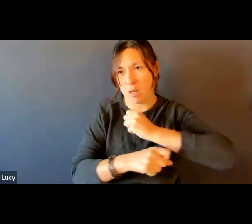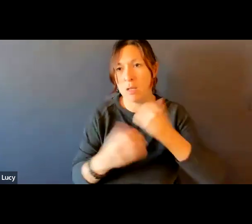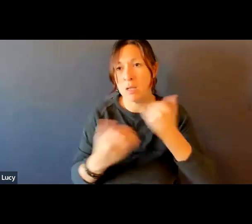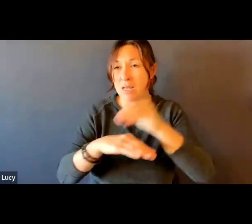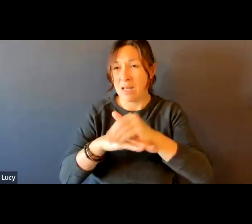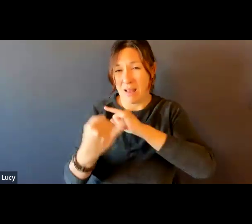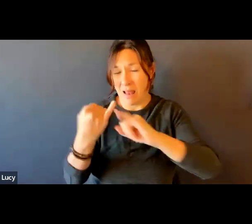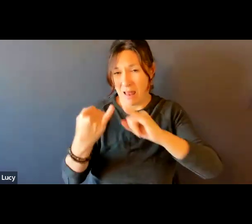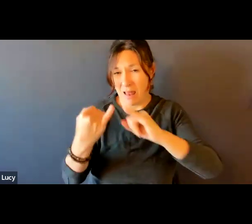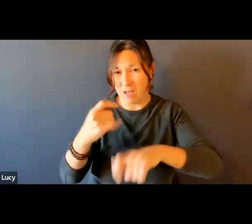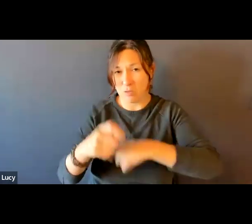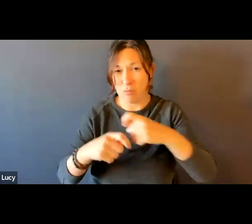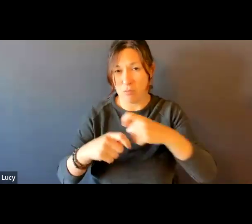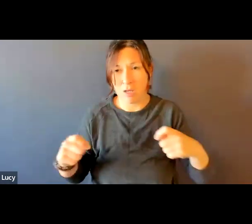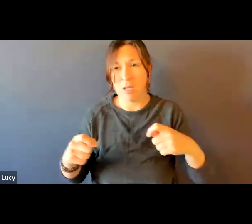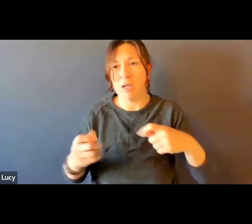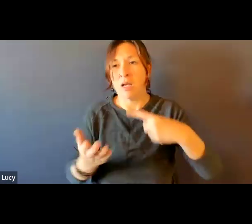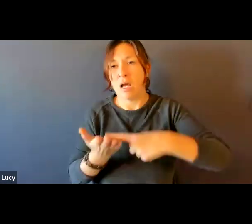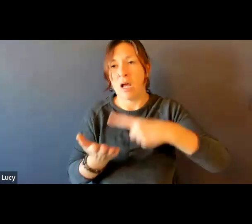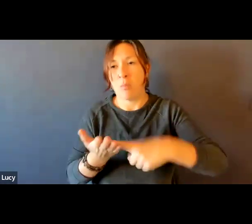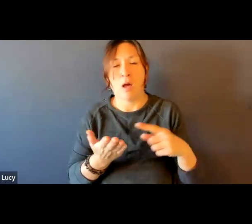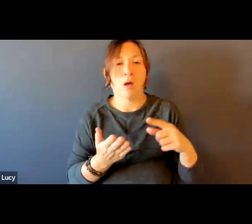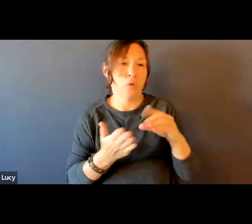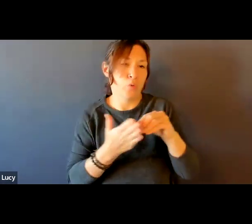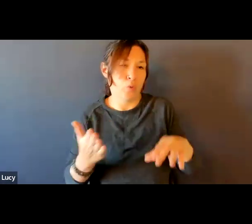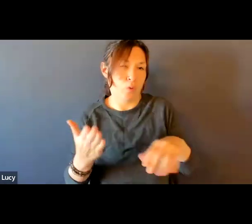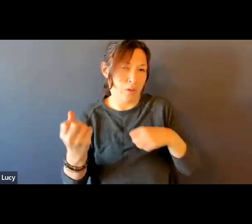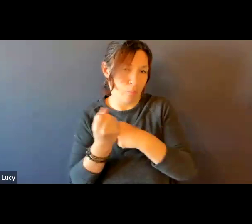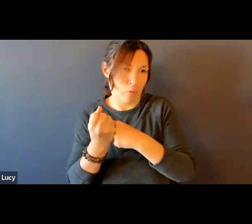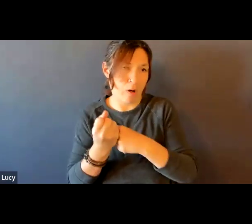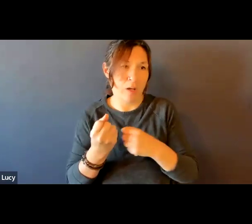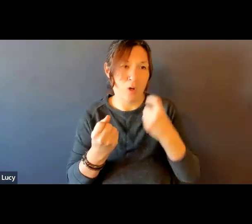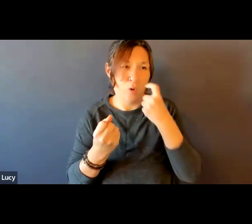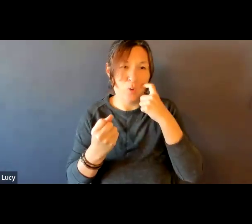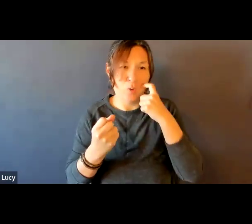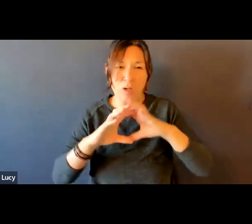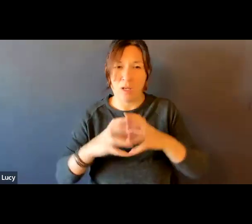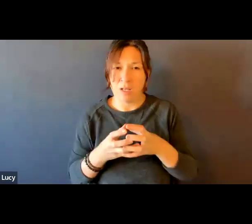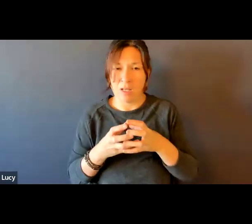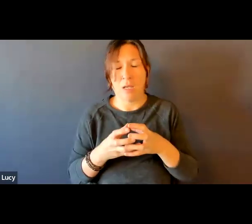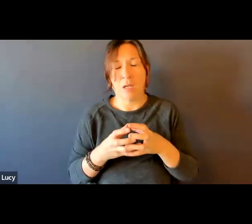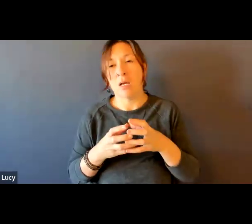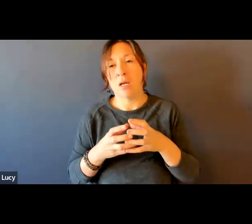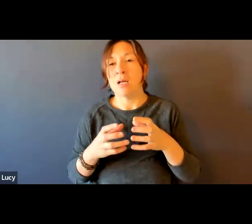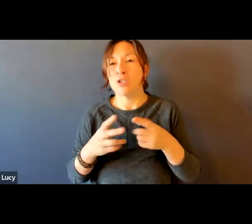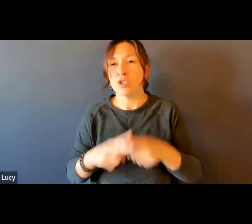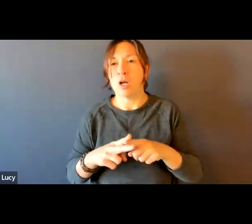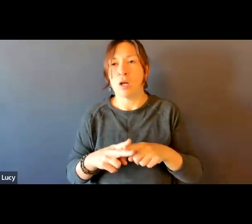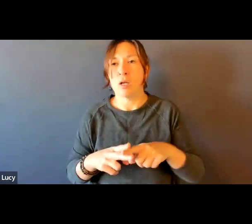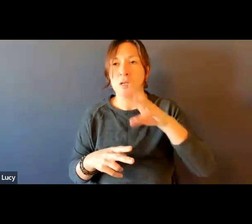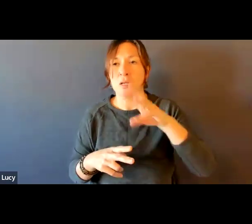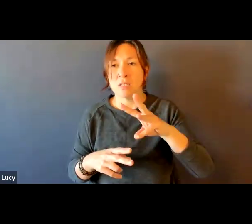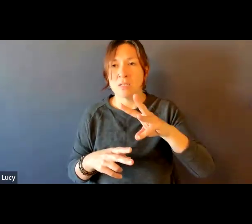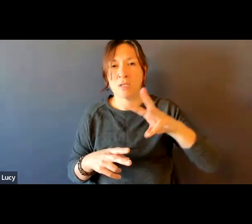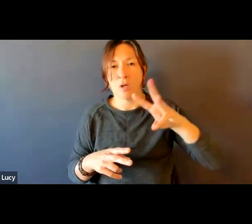with news from the Division of Student Support. The team recently launched 617 Sundays,